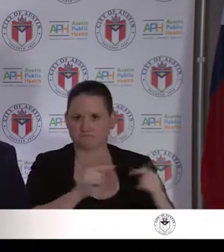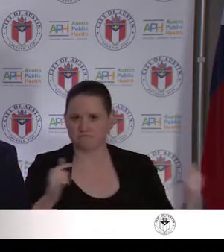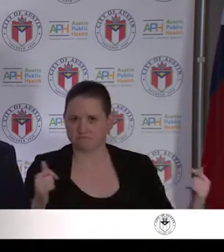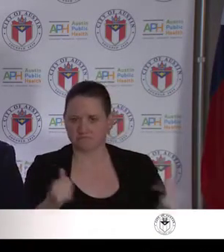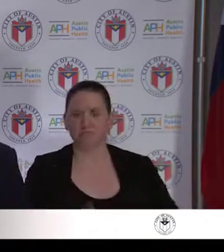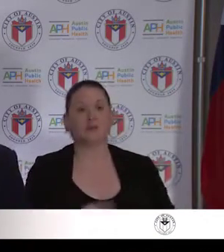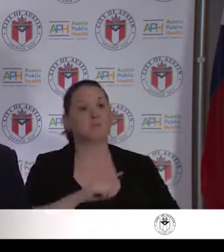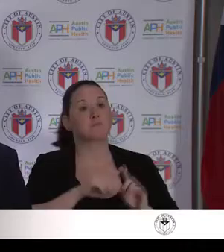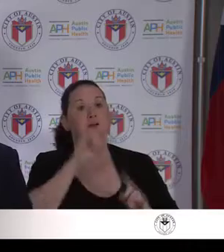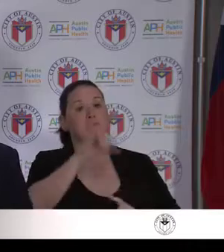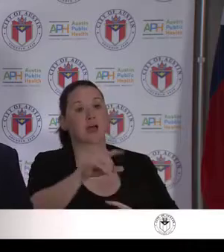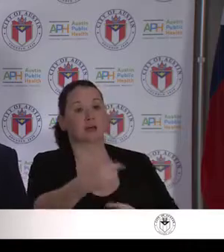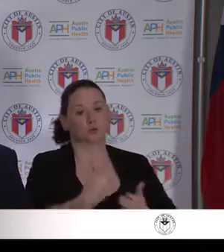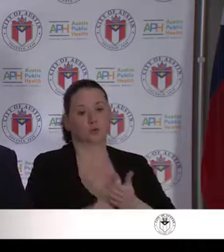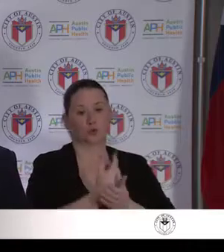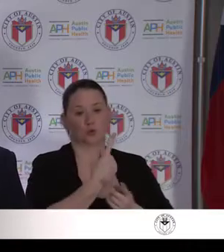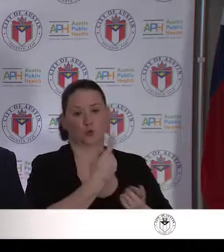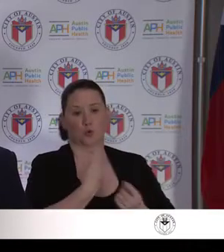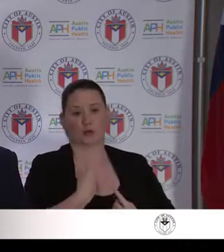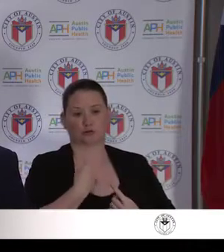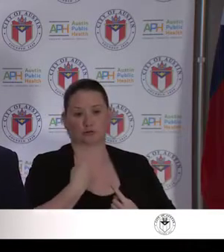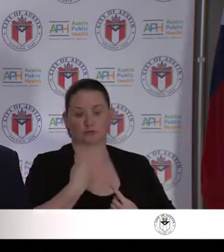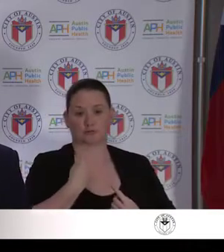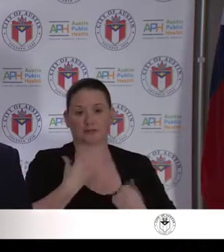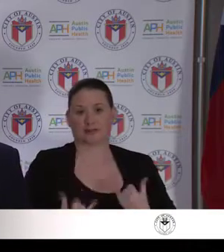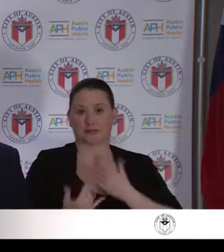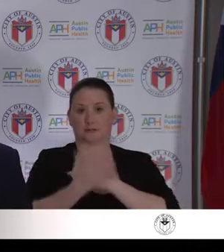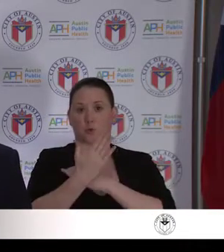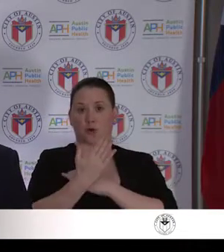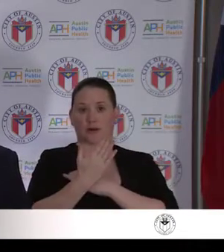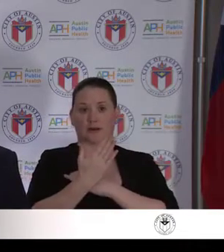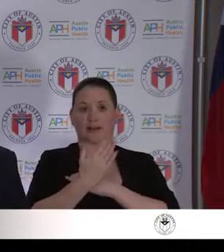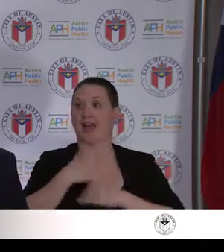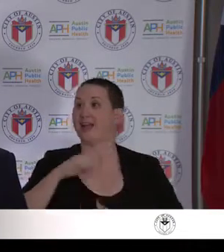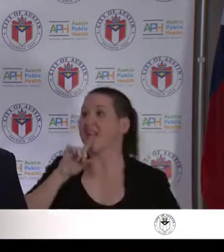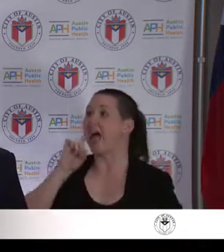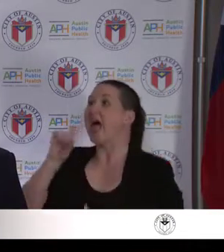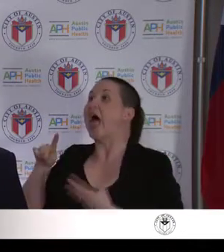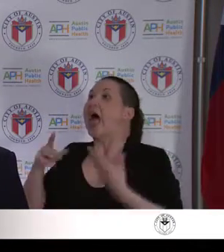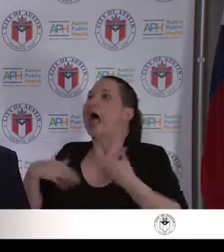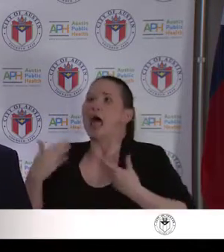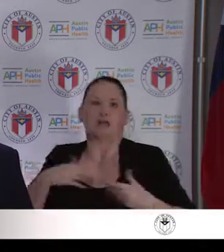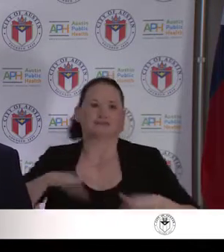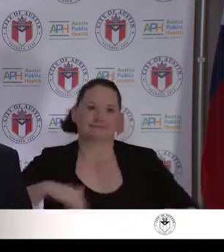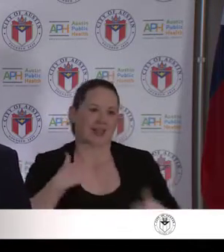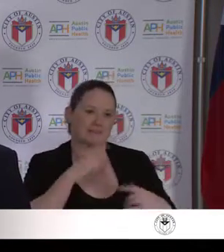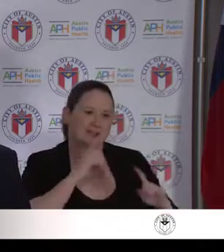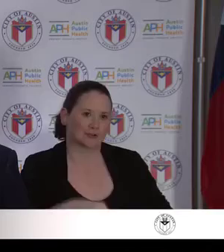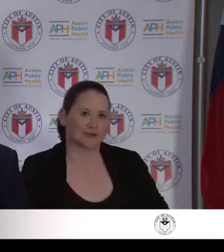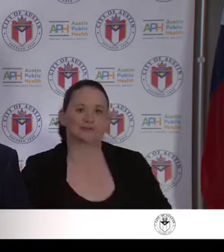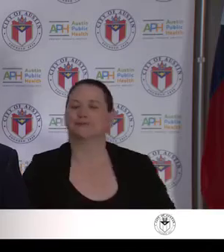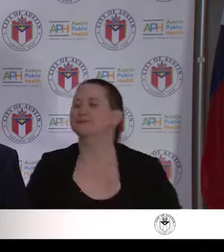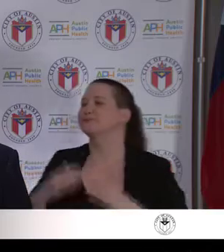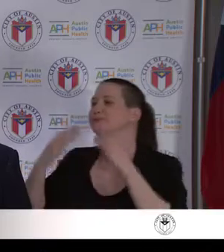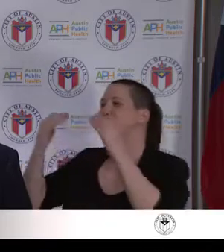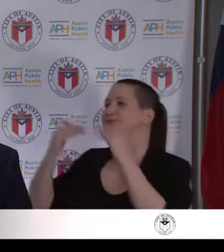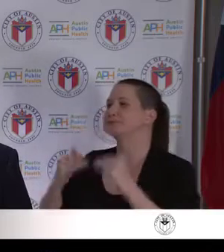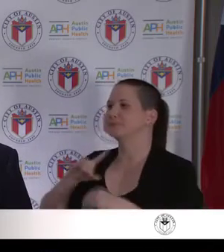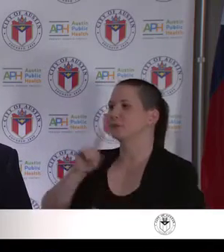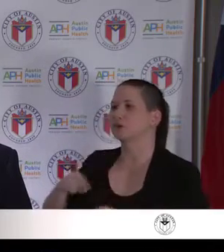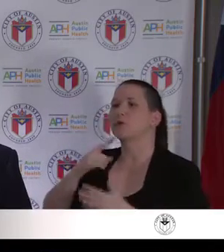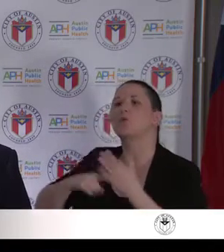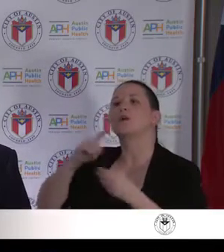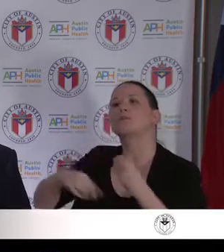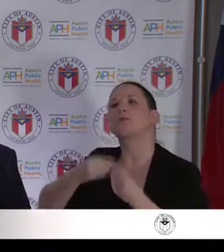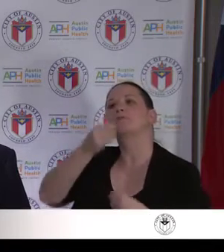thing. But that was a new question for me as of this morning, and I've asked it and I don't have an answer yet. And next question is, what about